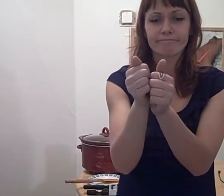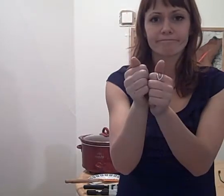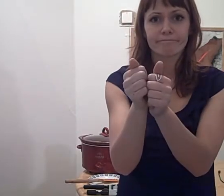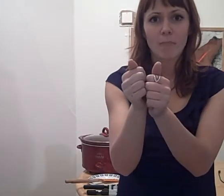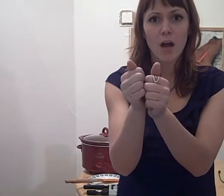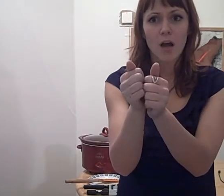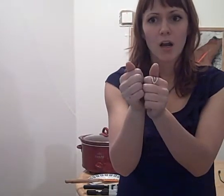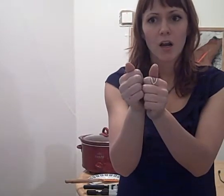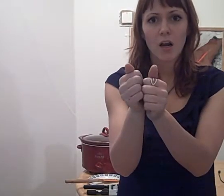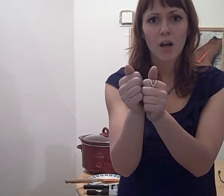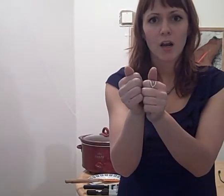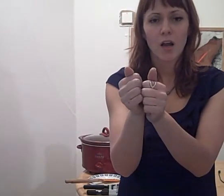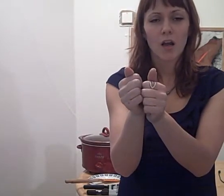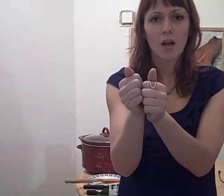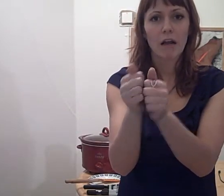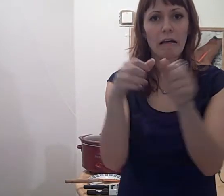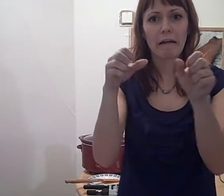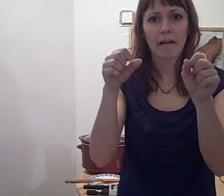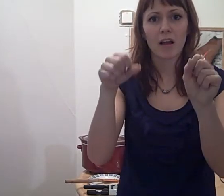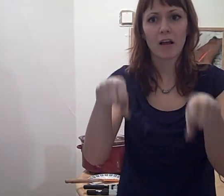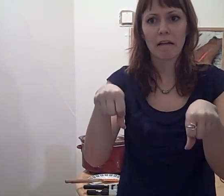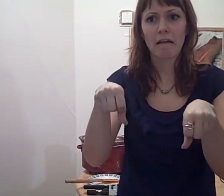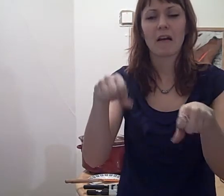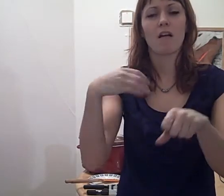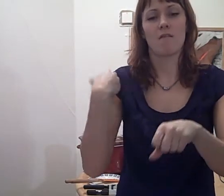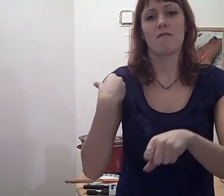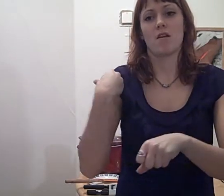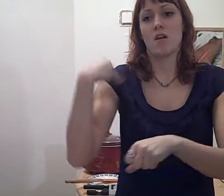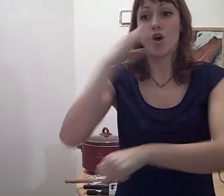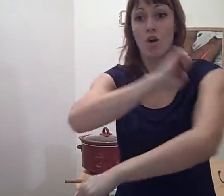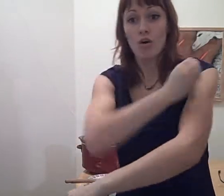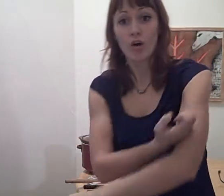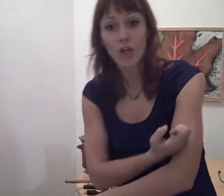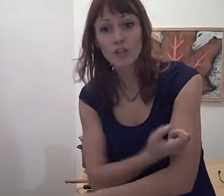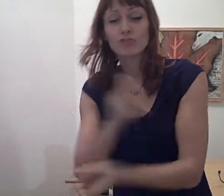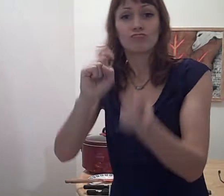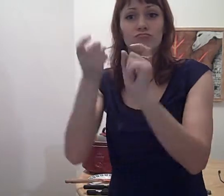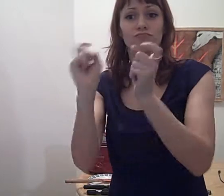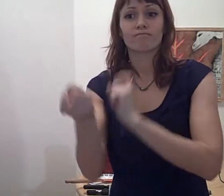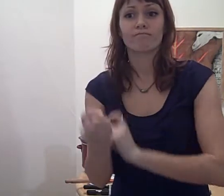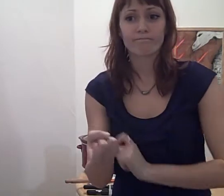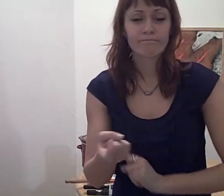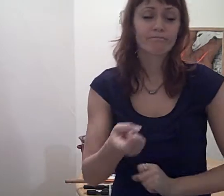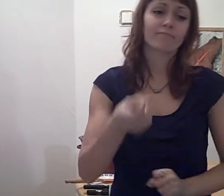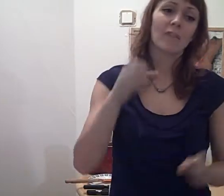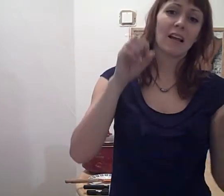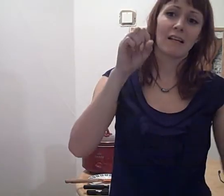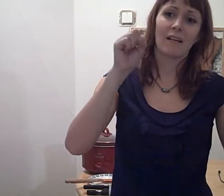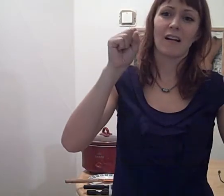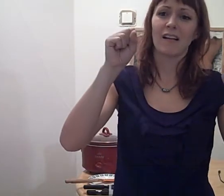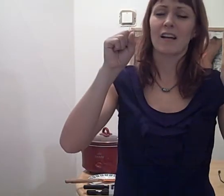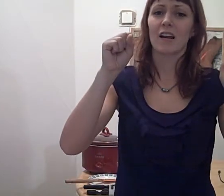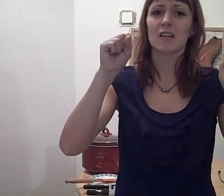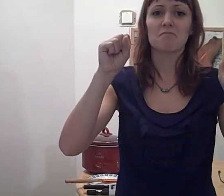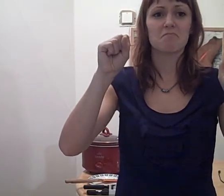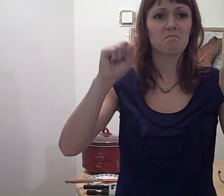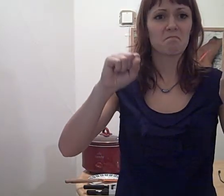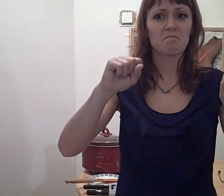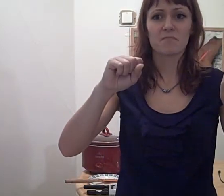window. But because it's flexible, it can be on any surface whatsoever. The